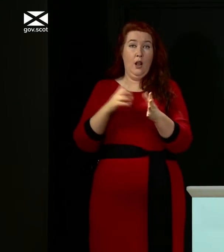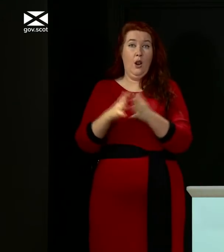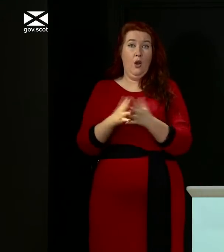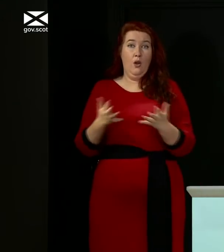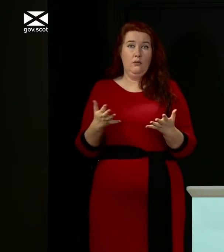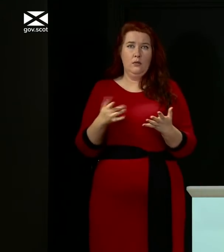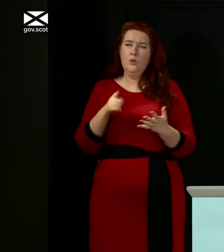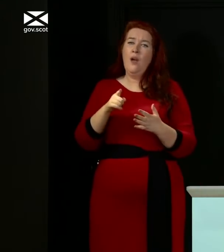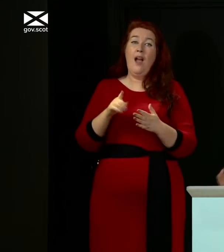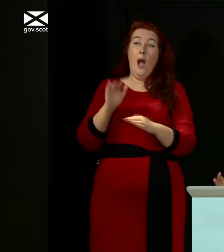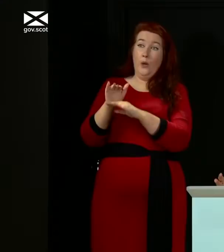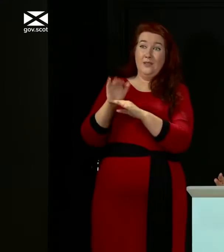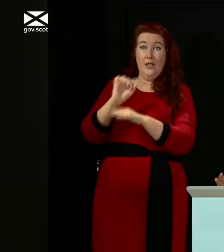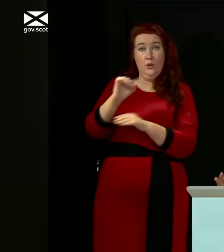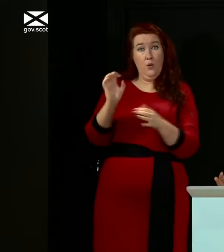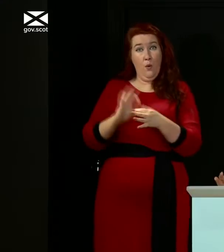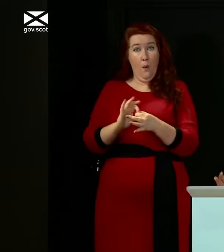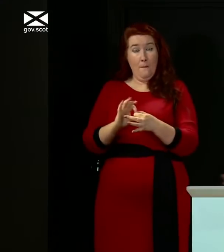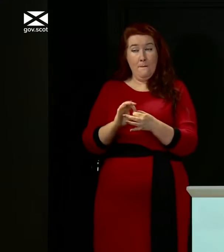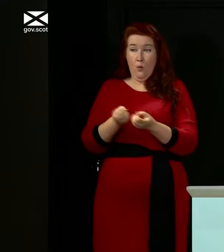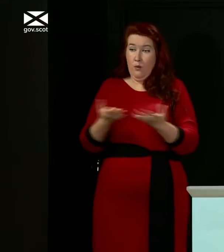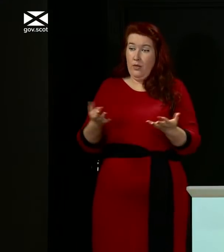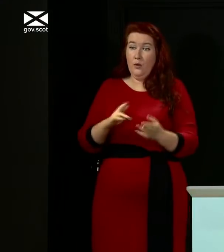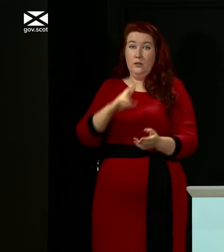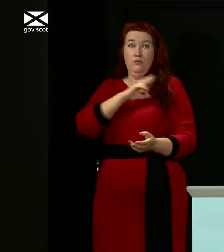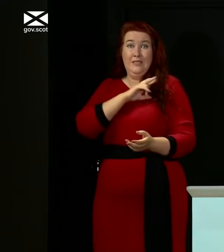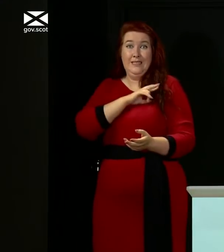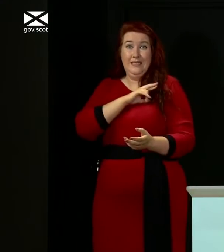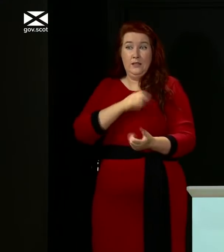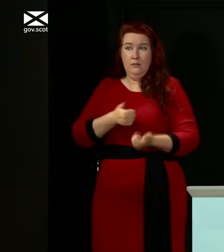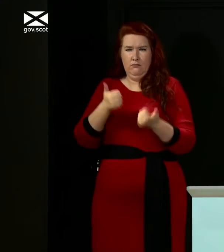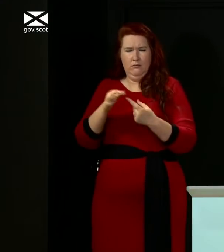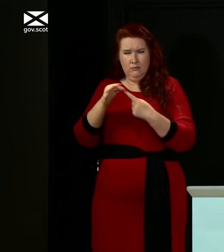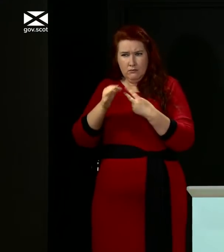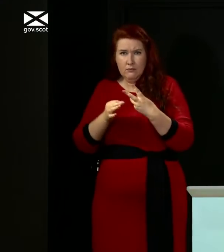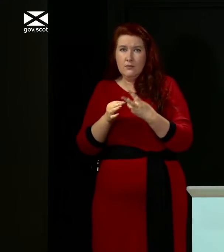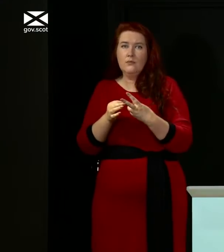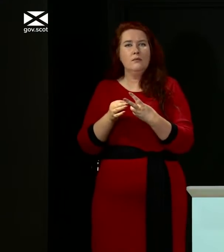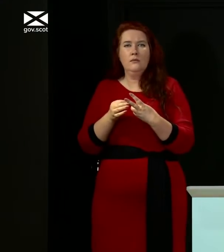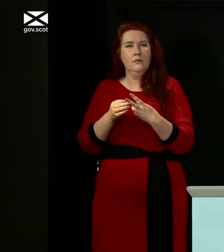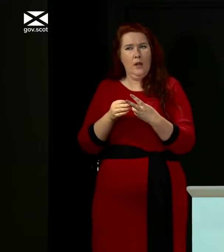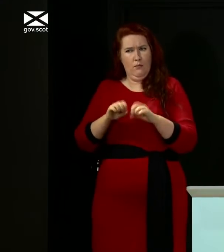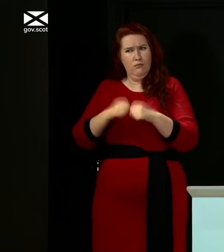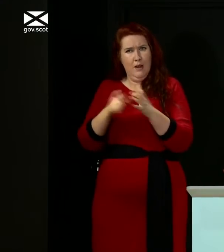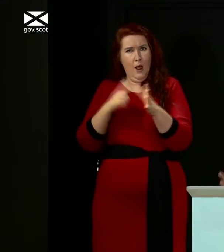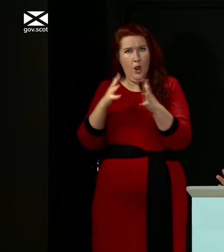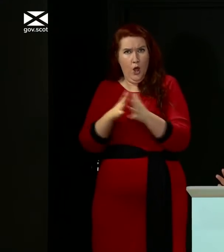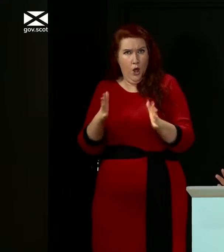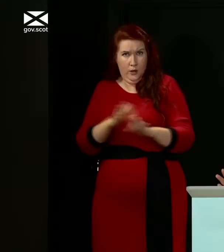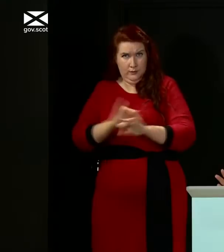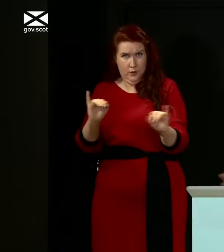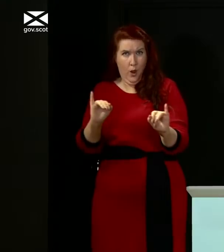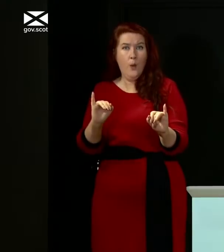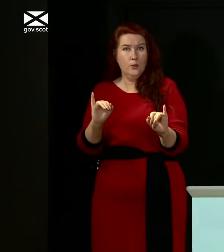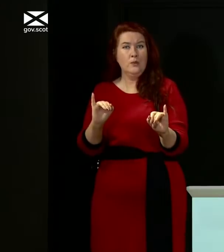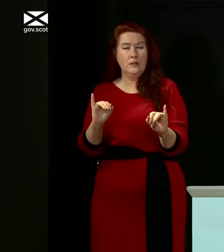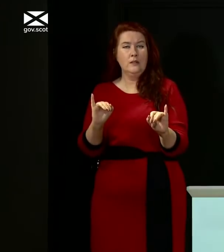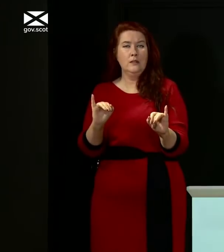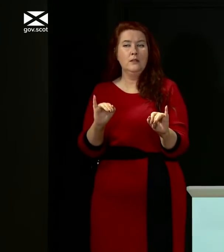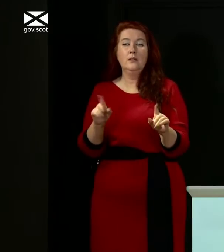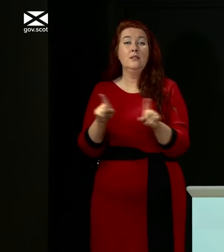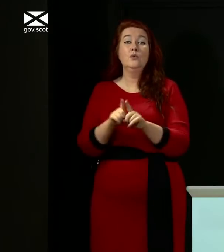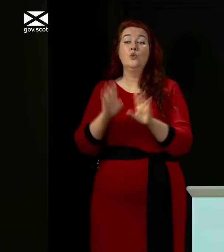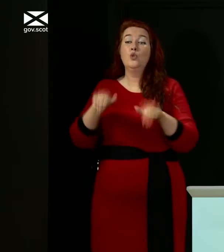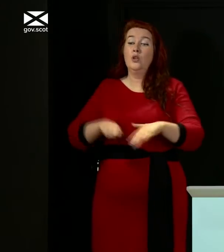travel outside your home unless it's for an essential purpose. So you should not be going overseas unless it is essential, and you should not be coming